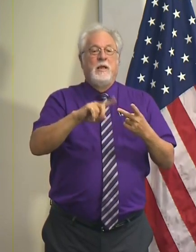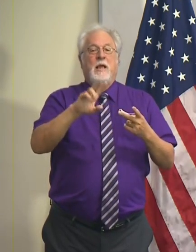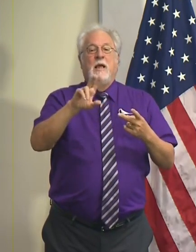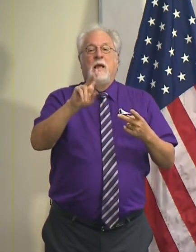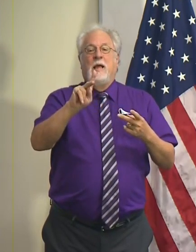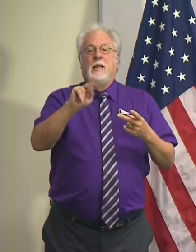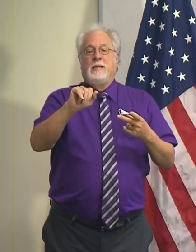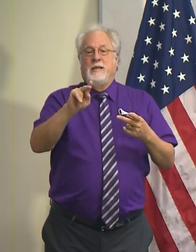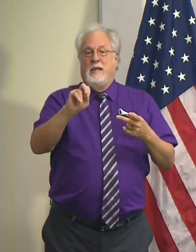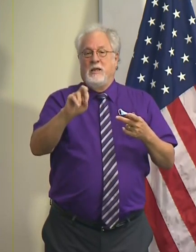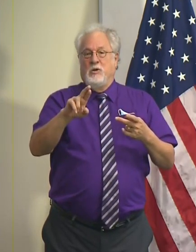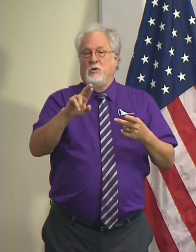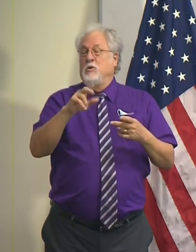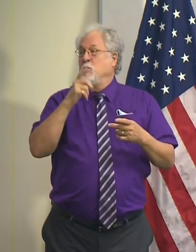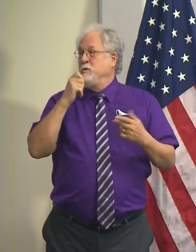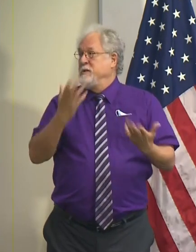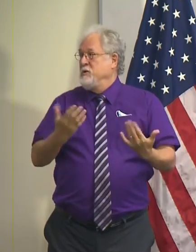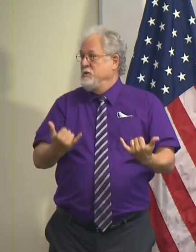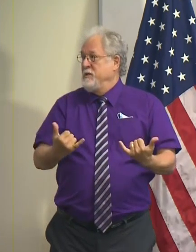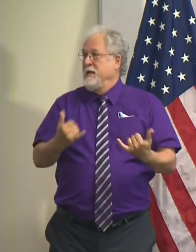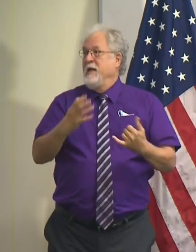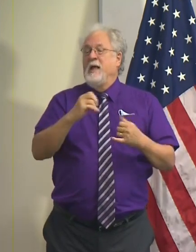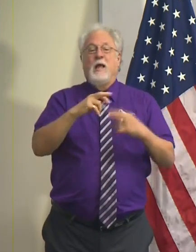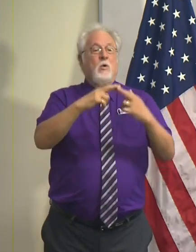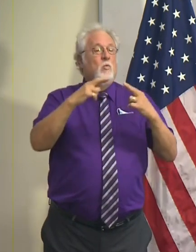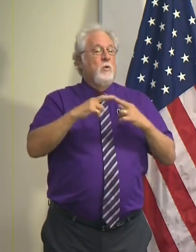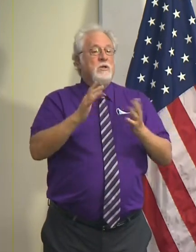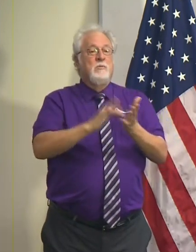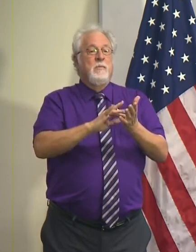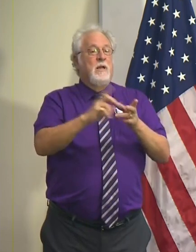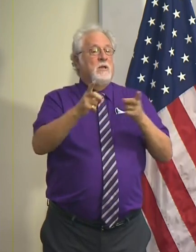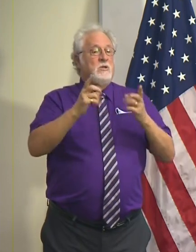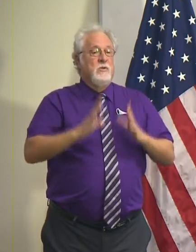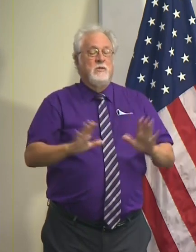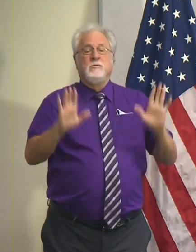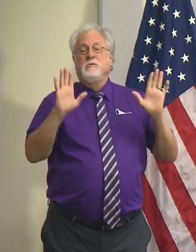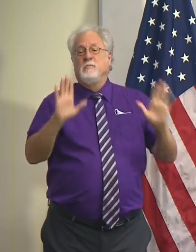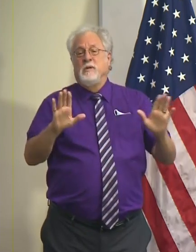Canner, who's with us today. All the regional medical directors are